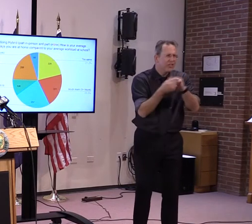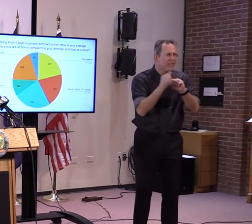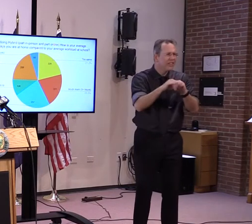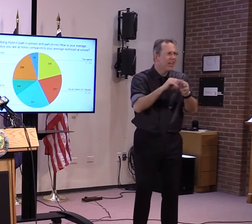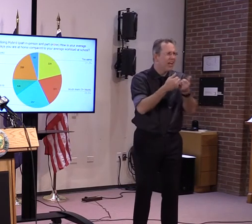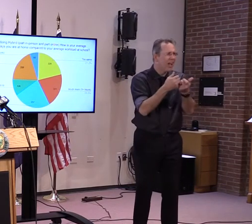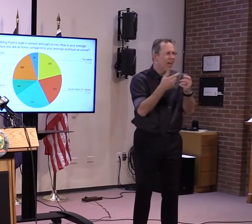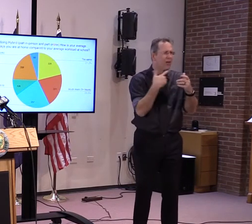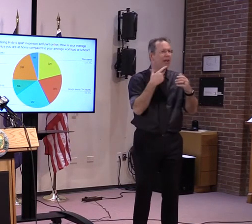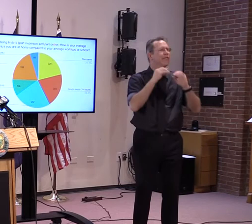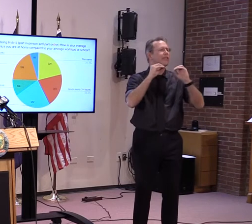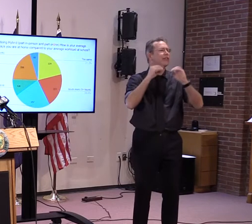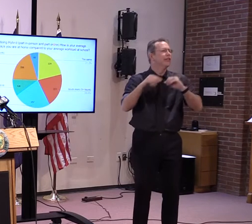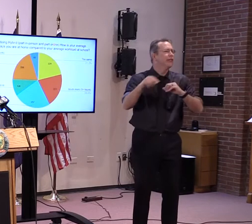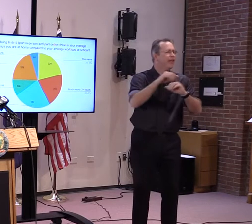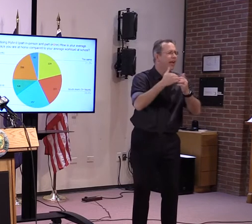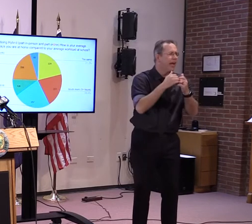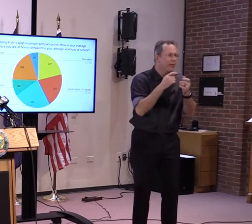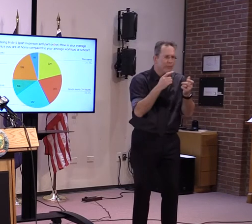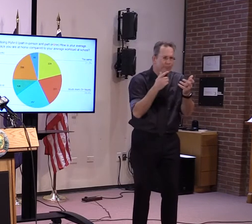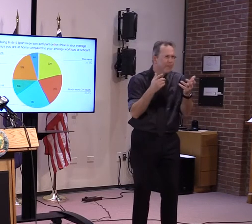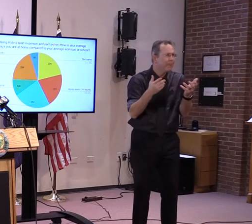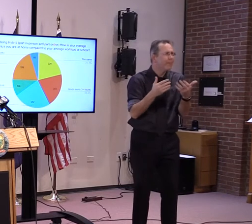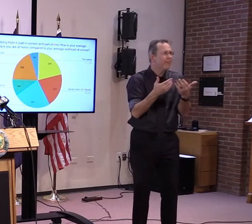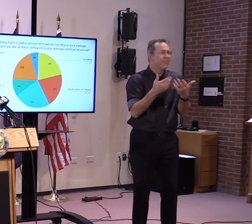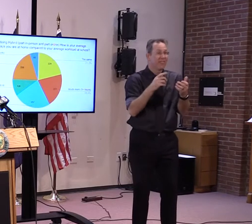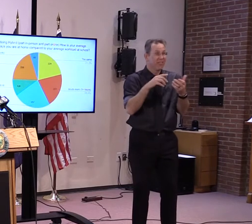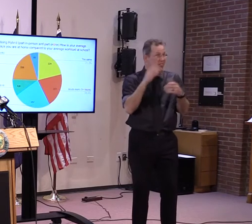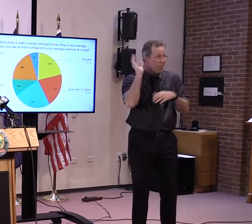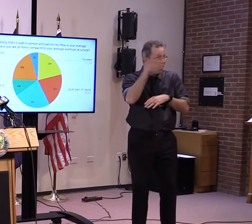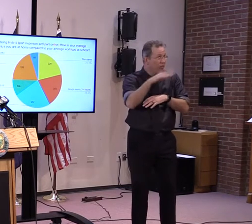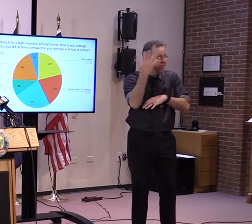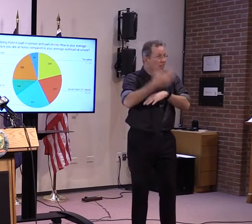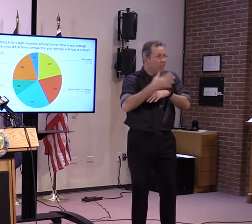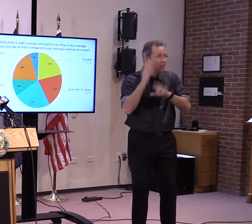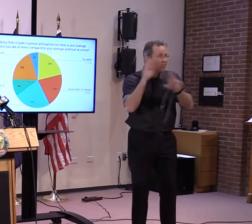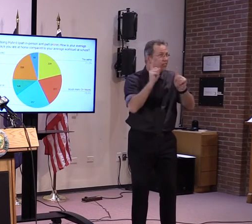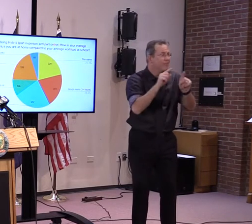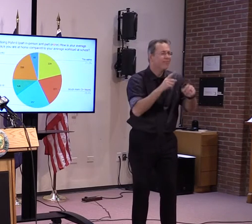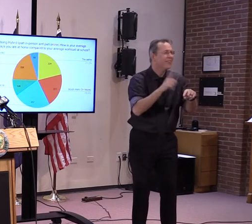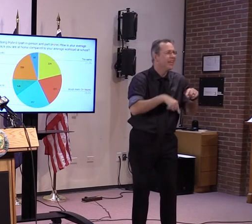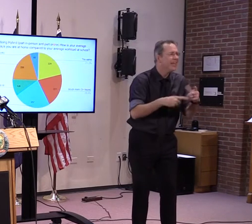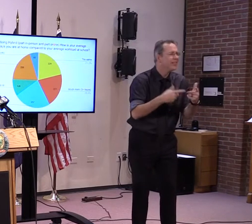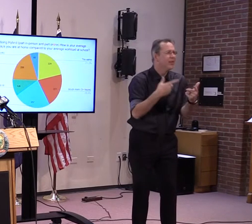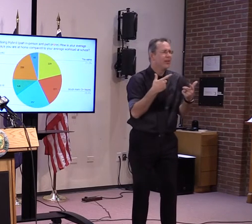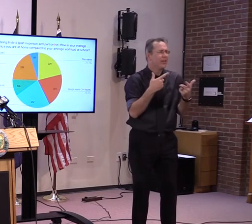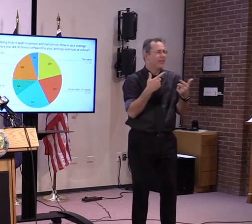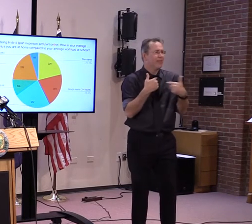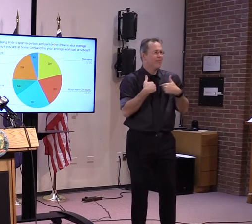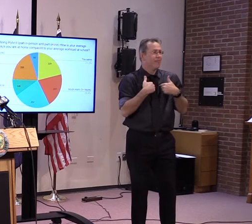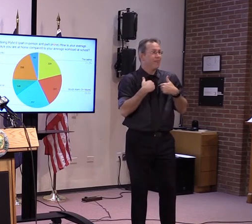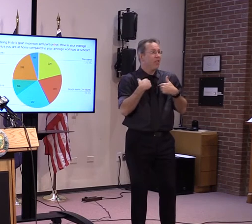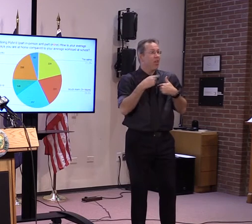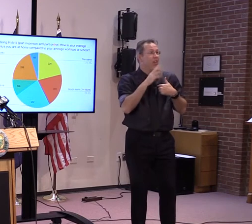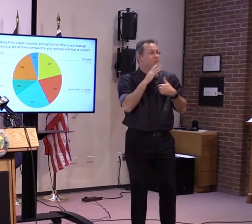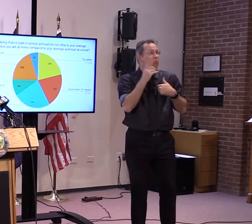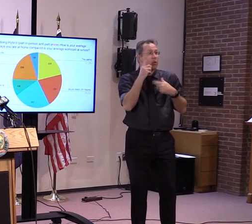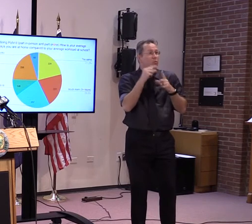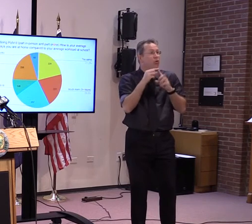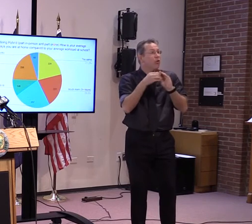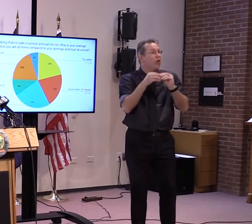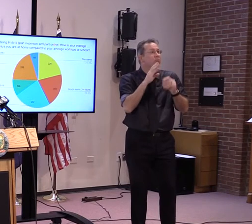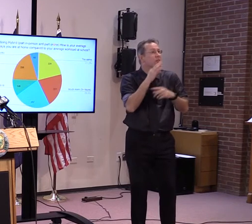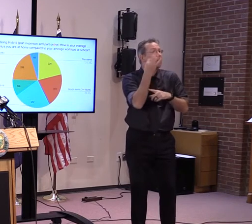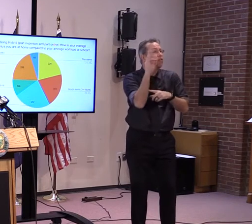school 5 days a week. So I haven't taken French or spoken a word of French since June, and I'm not